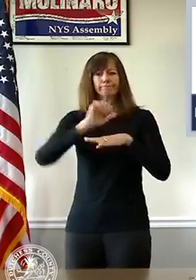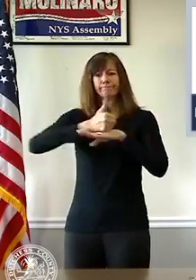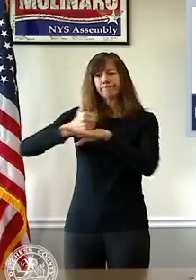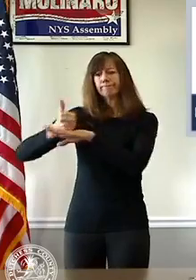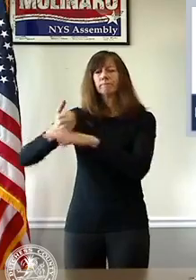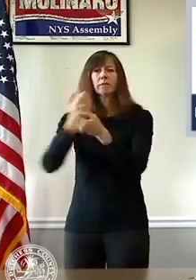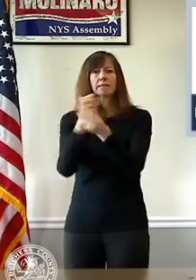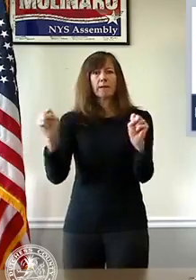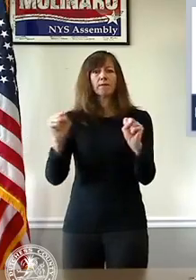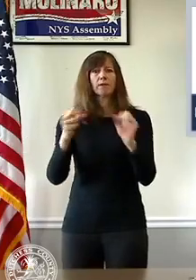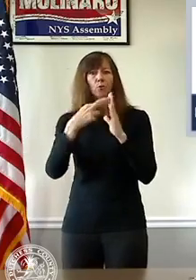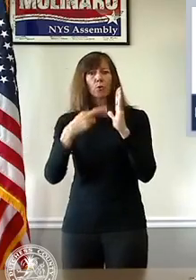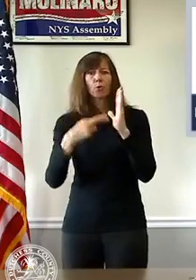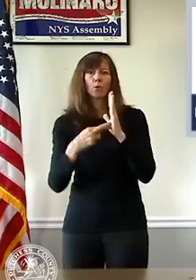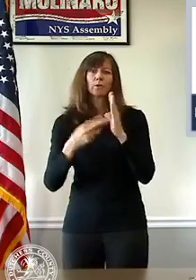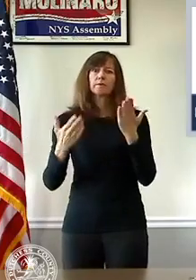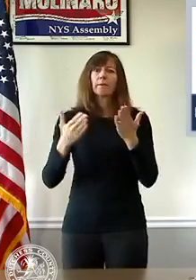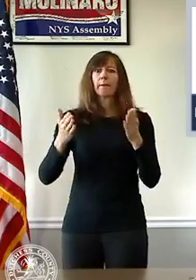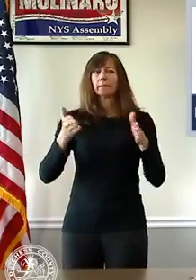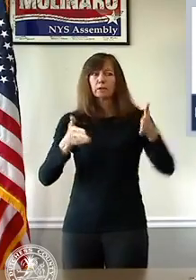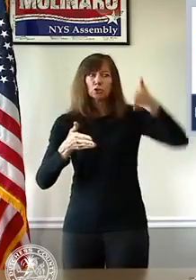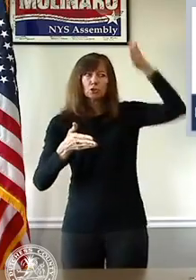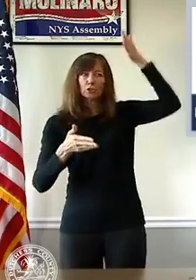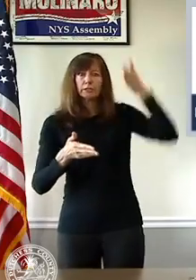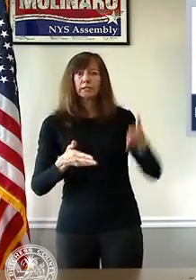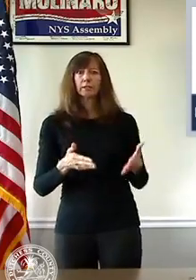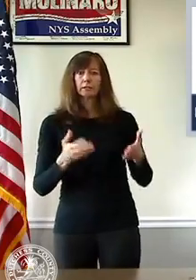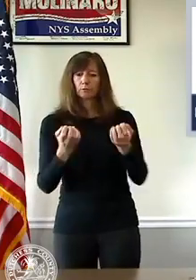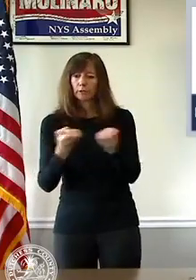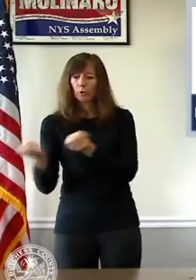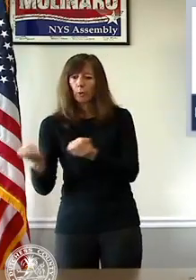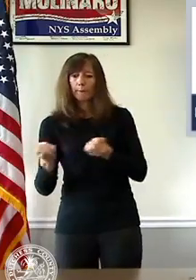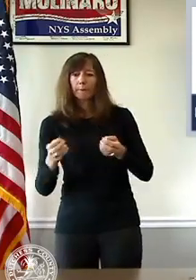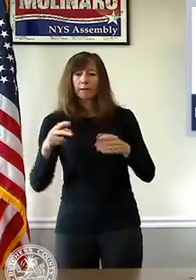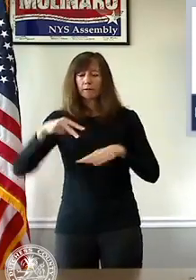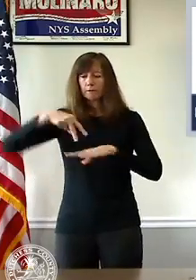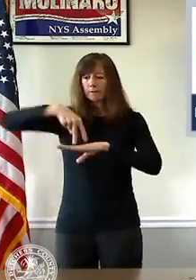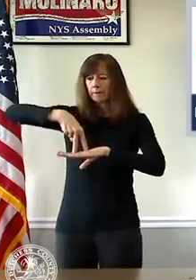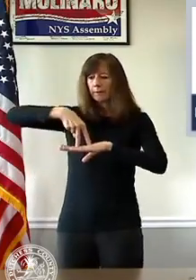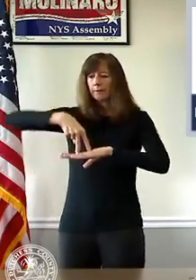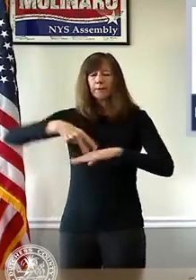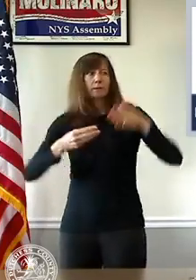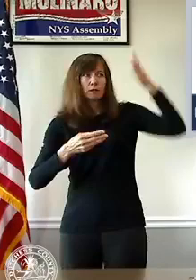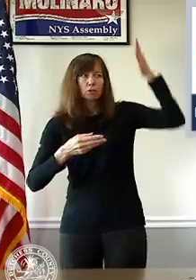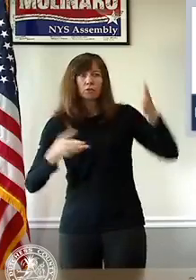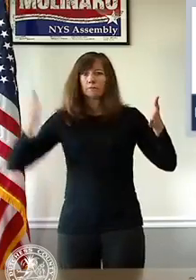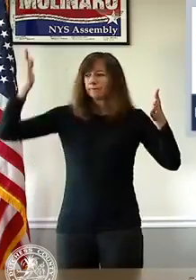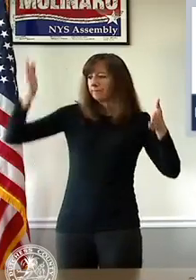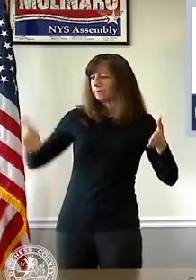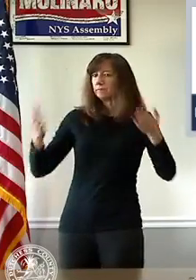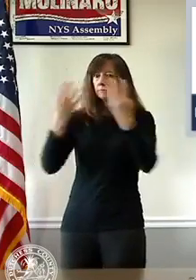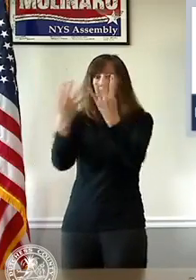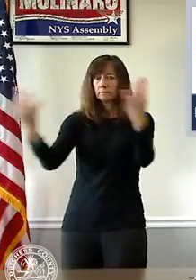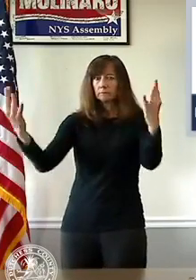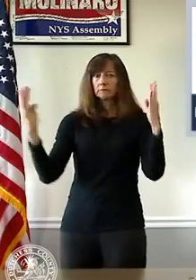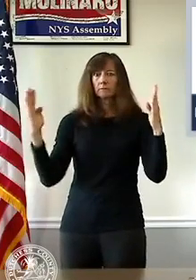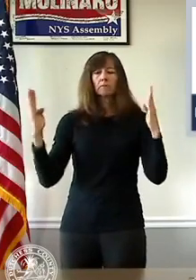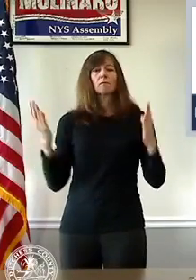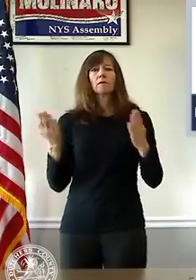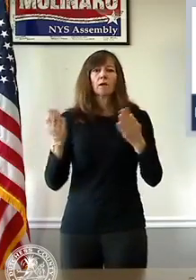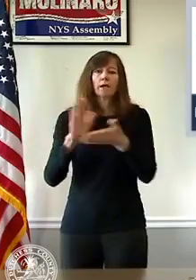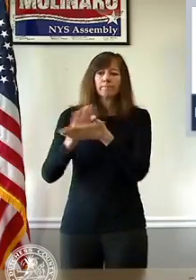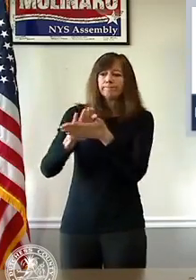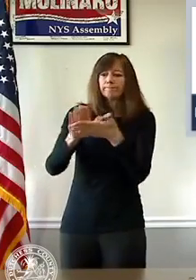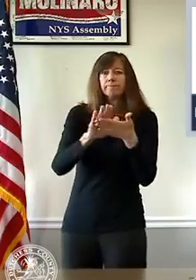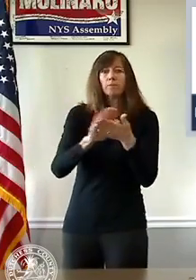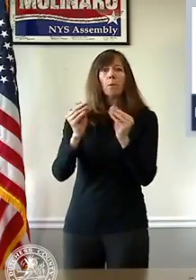shielding between pieces of equipment, and again, engaging in that cleanliness, perhaps more aggressively than you would have seen